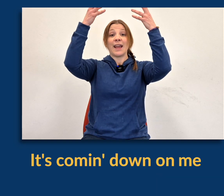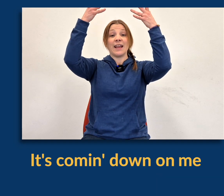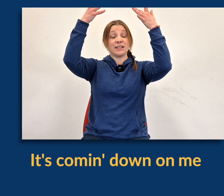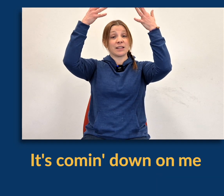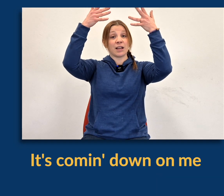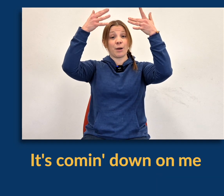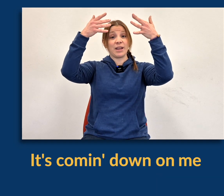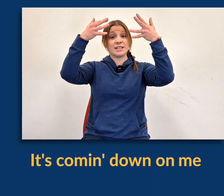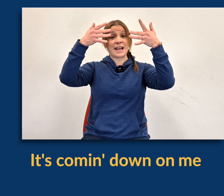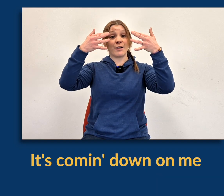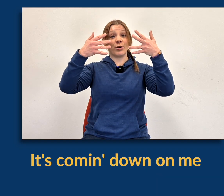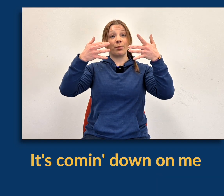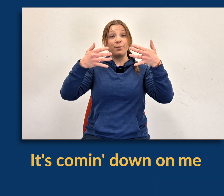It's coming down on me.